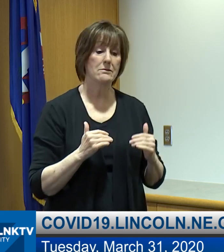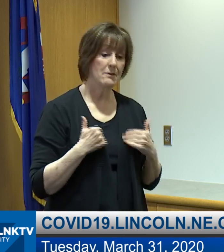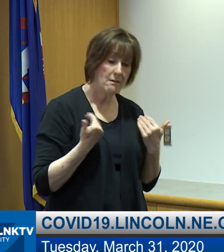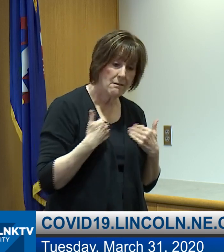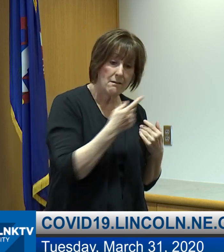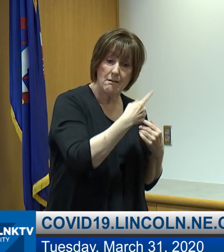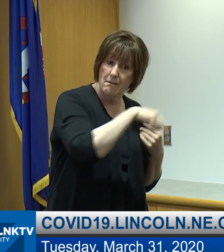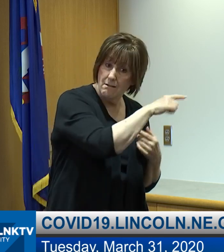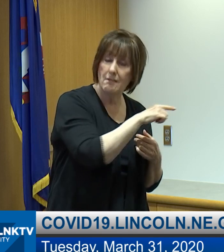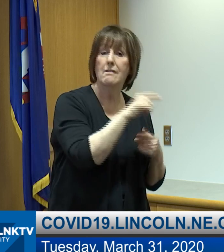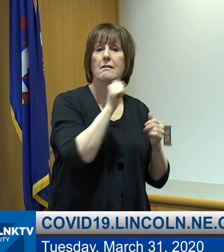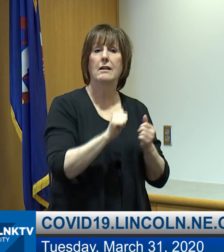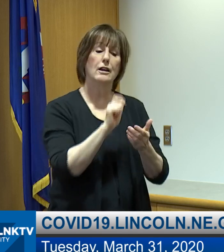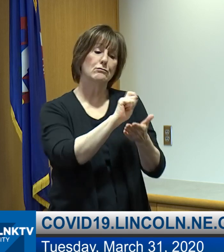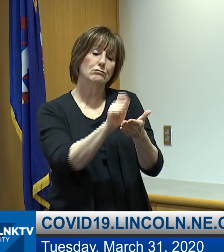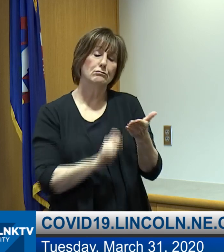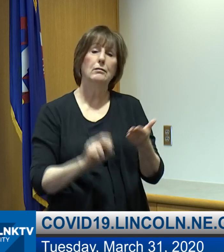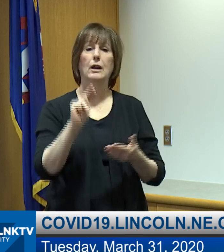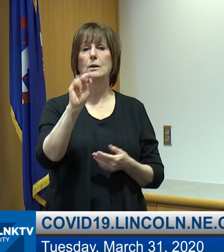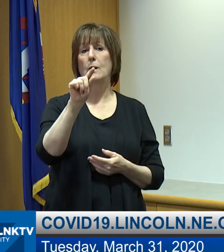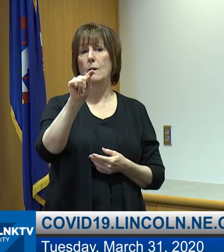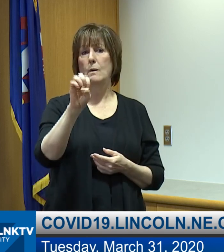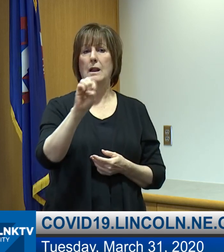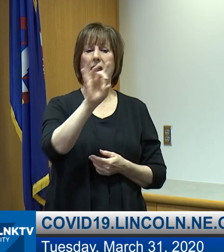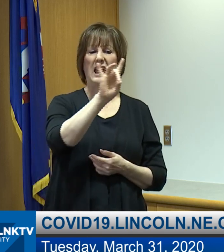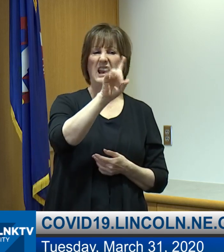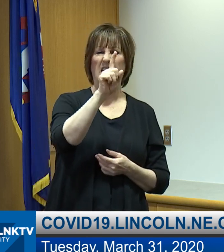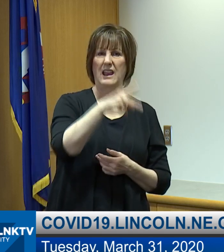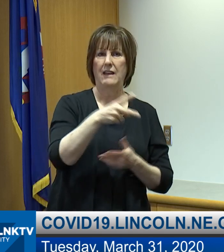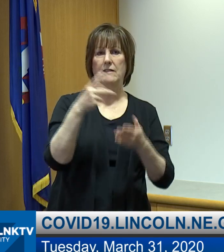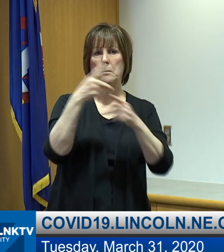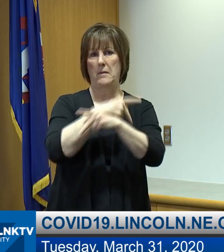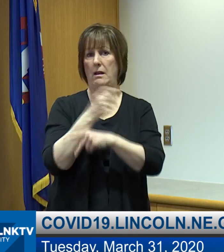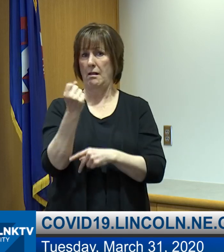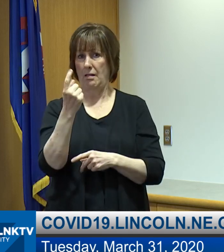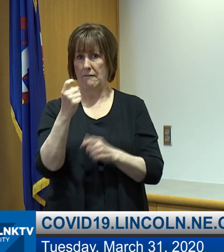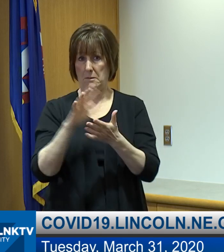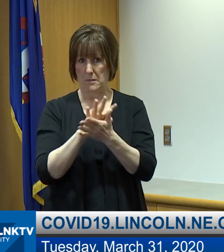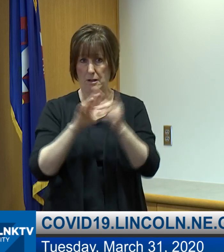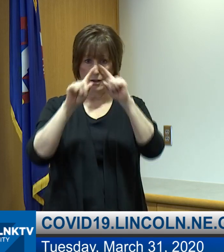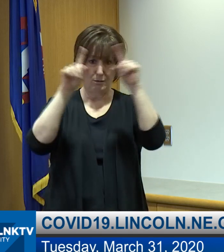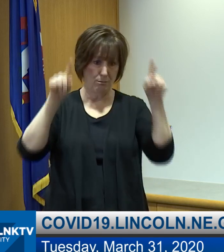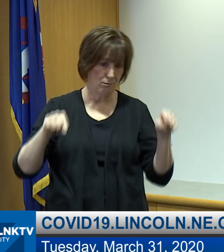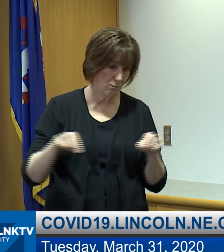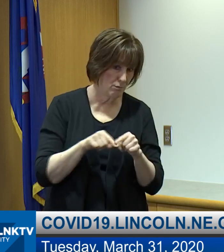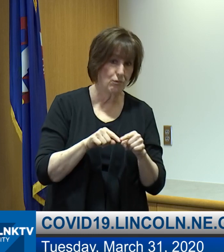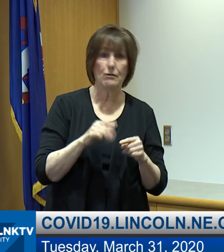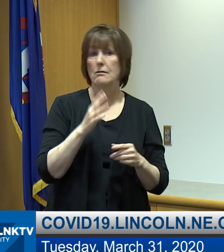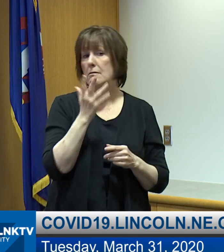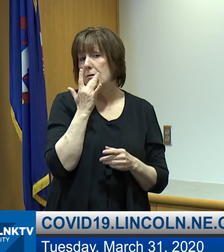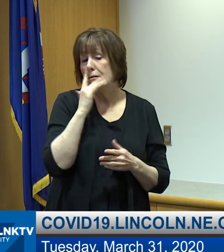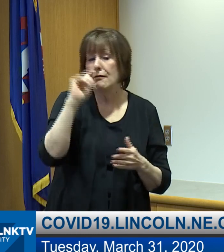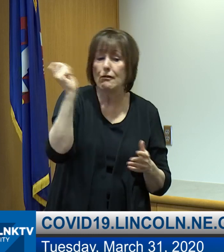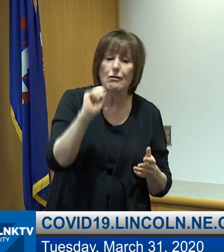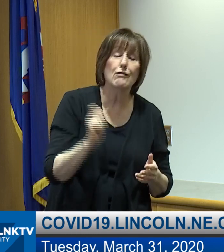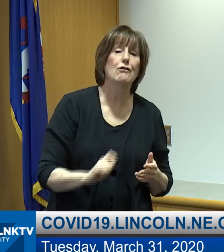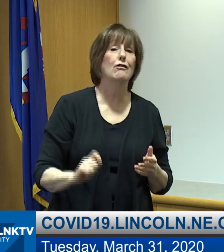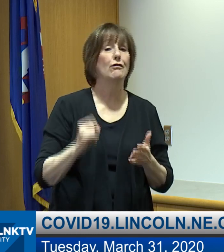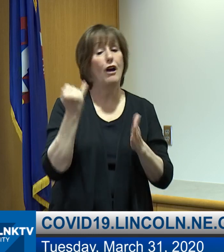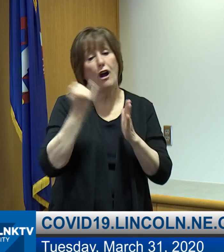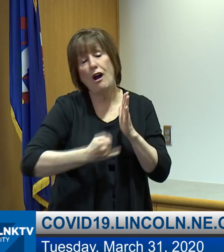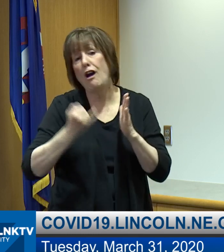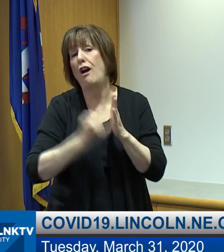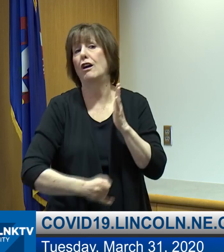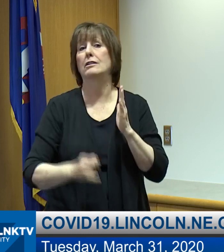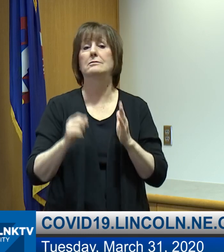adults can craft a note on a piece of 8.5 by 11 piece of paper. It can be colorful, a piece of art, or